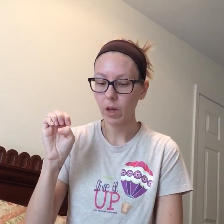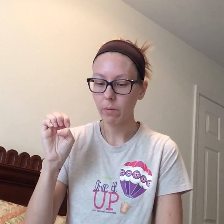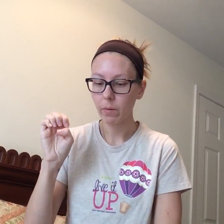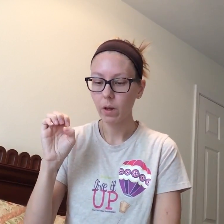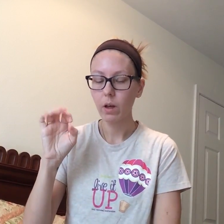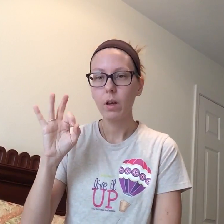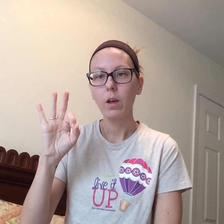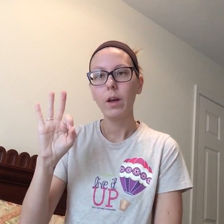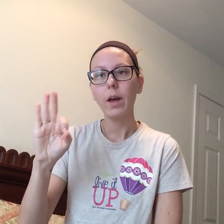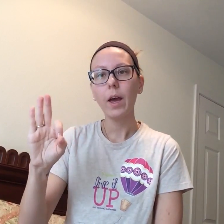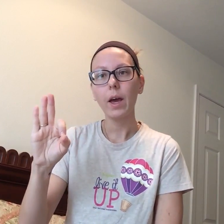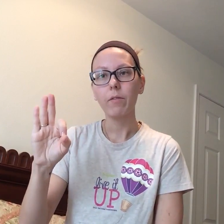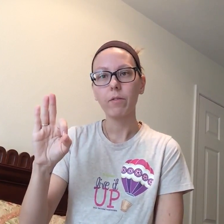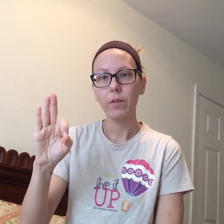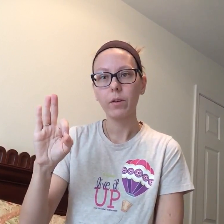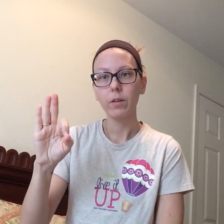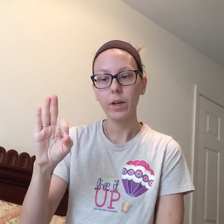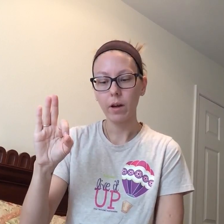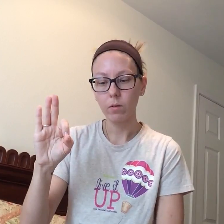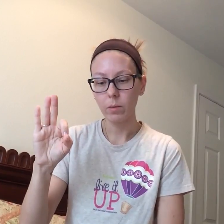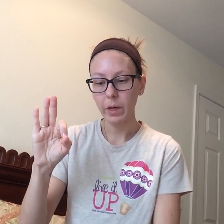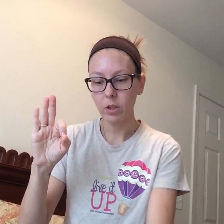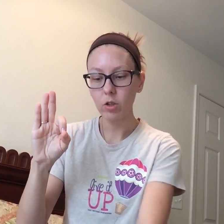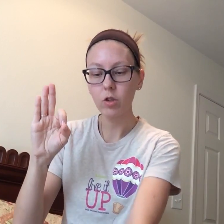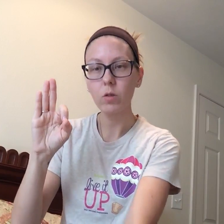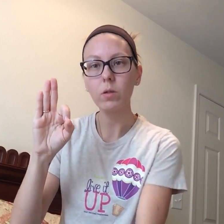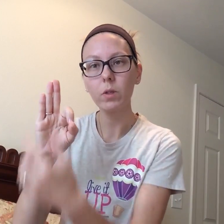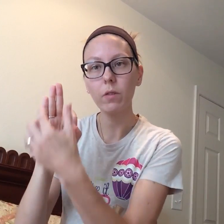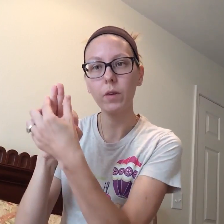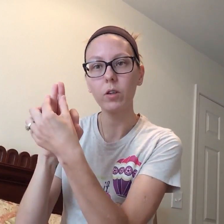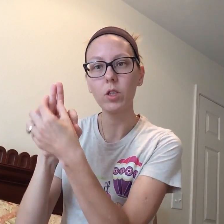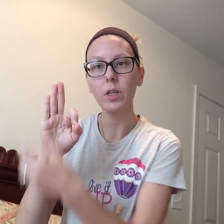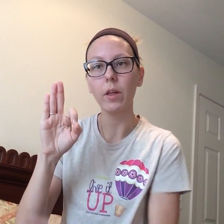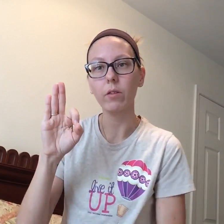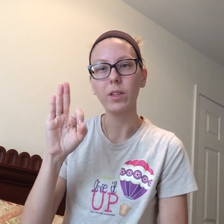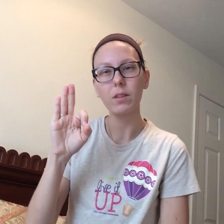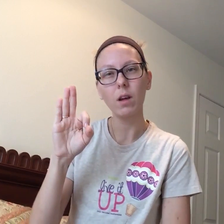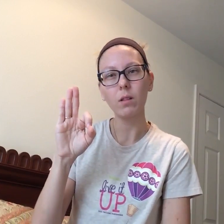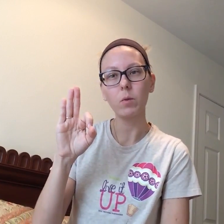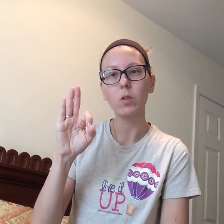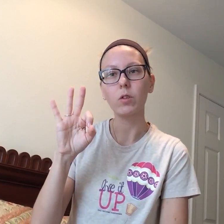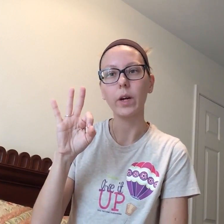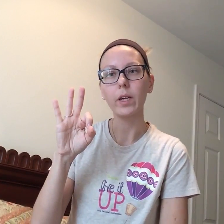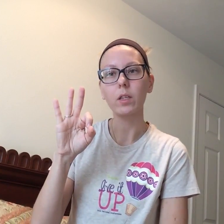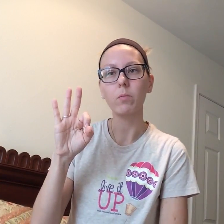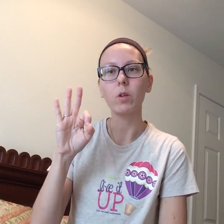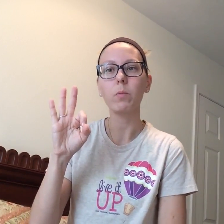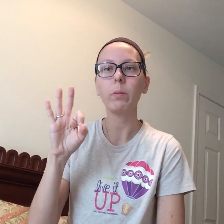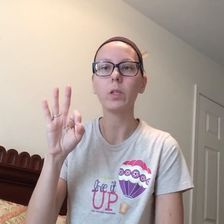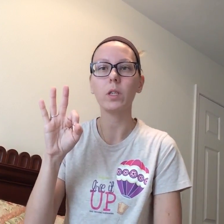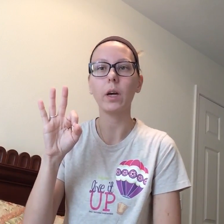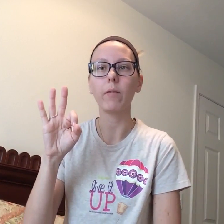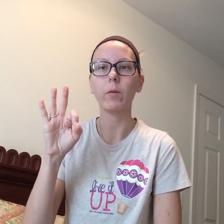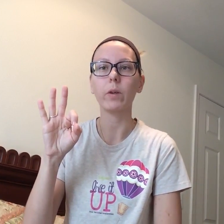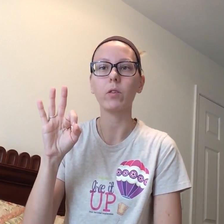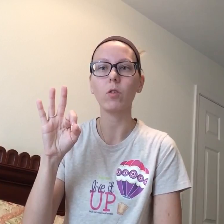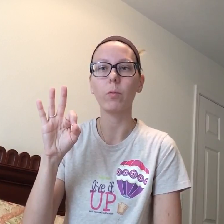Okay? F. Now, the picture shows it with the fingers together. That's not the most correct. Most people tend to have their fingers